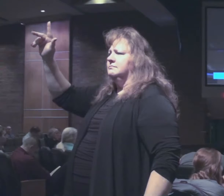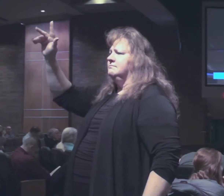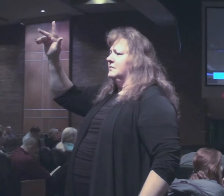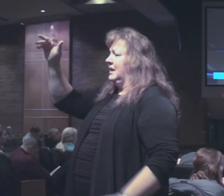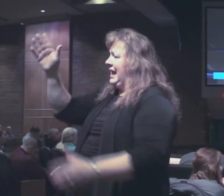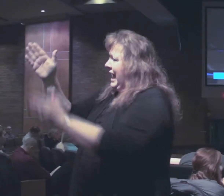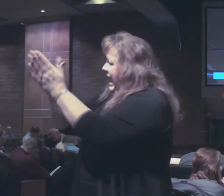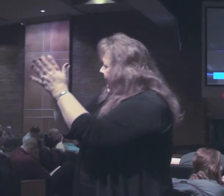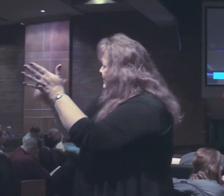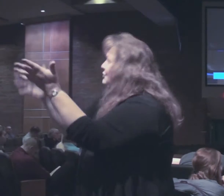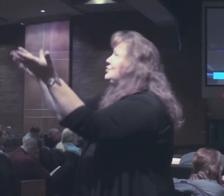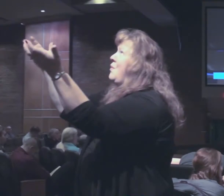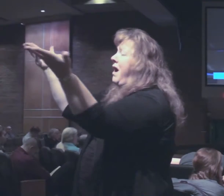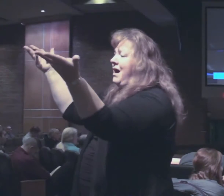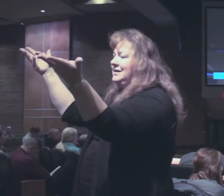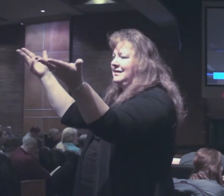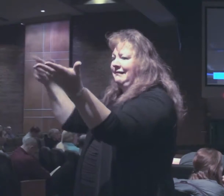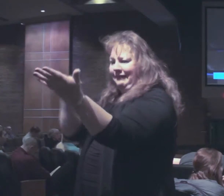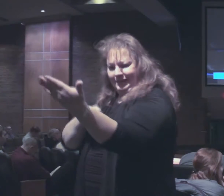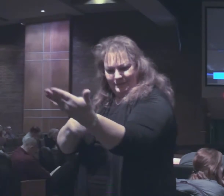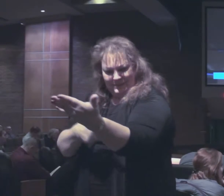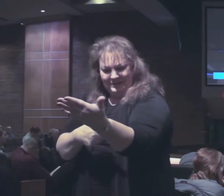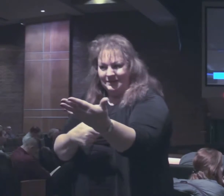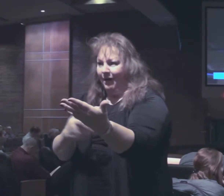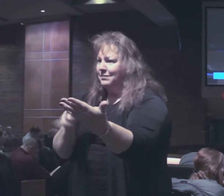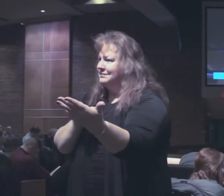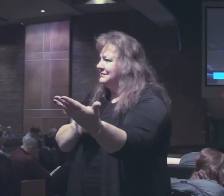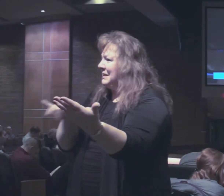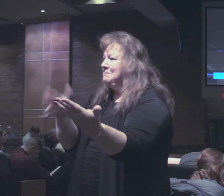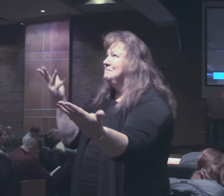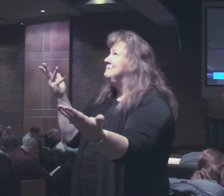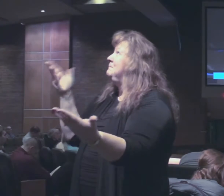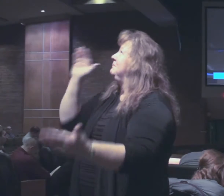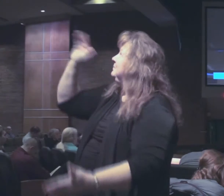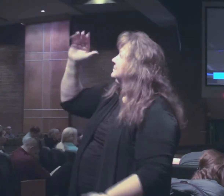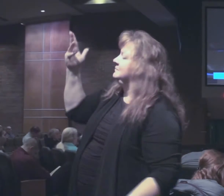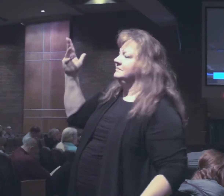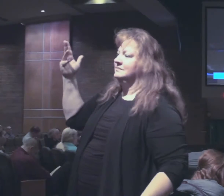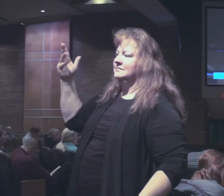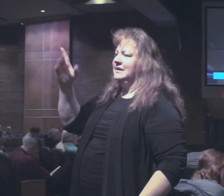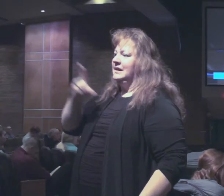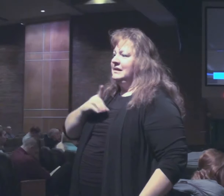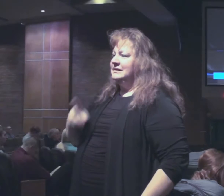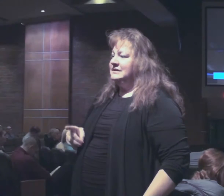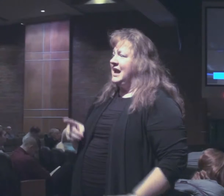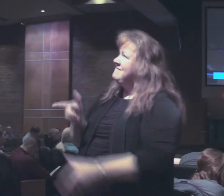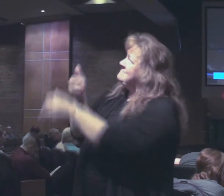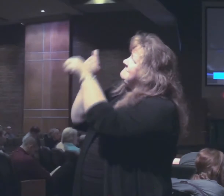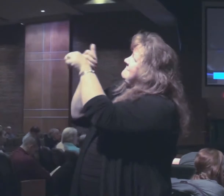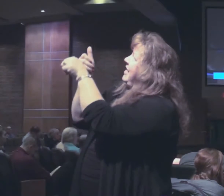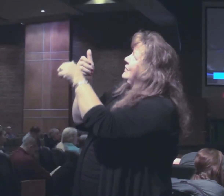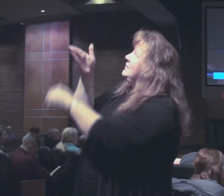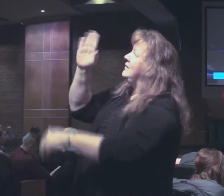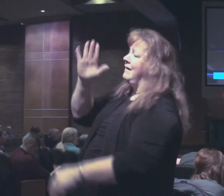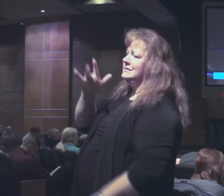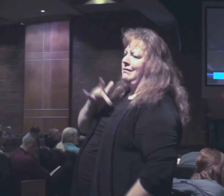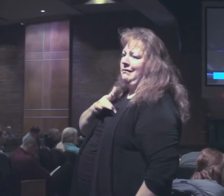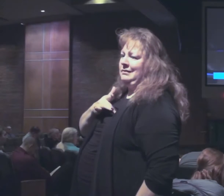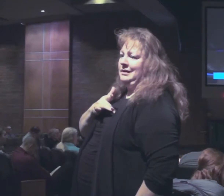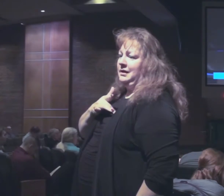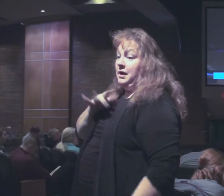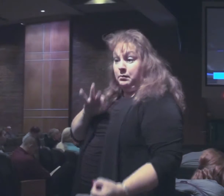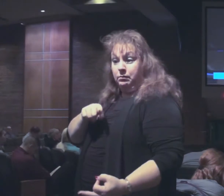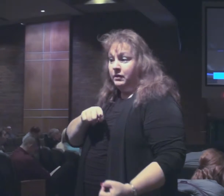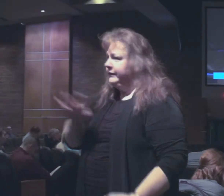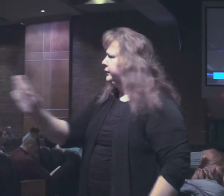Ask what you will. This is what the psalmist is doing. David, the man after God's own heart, not a